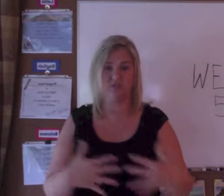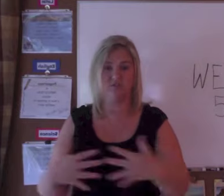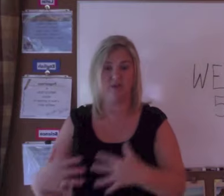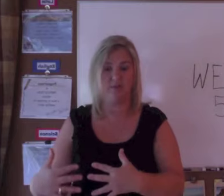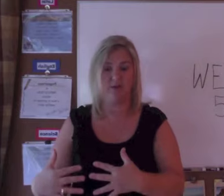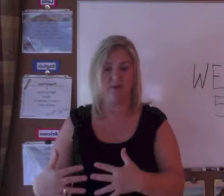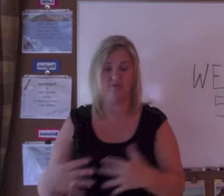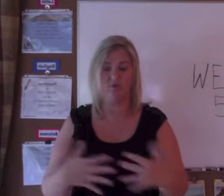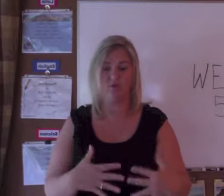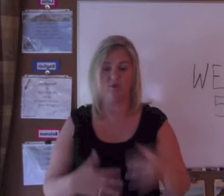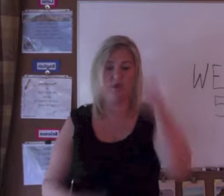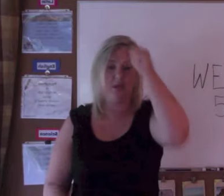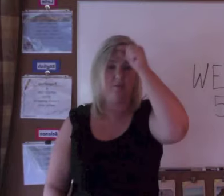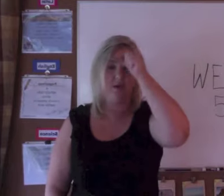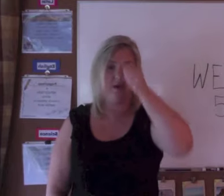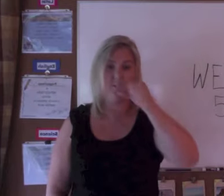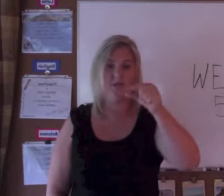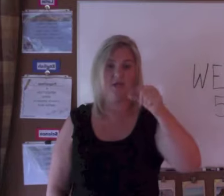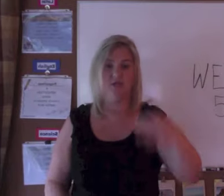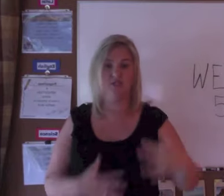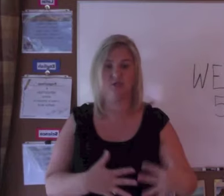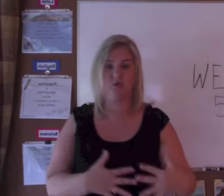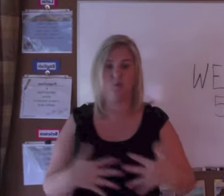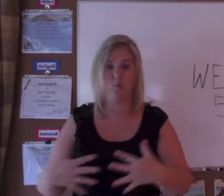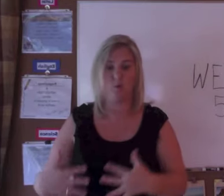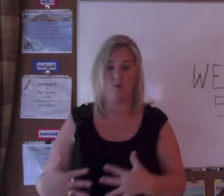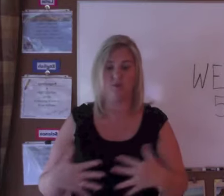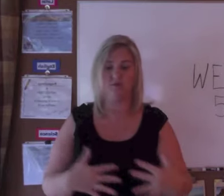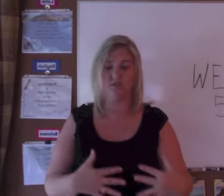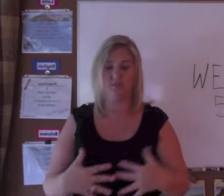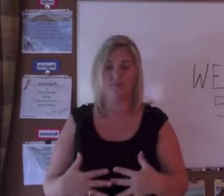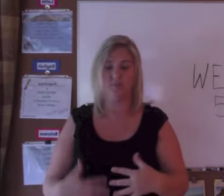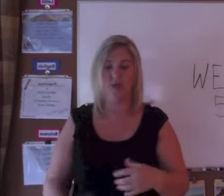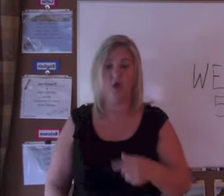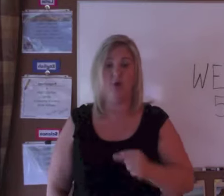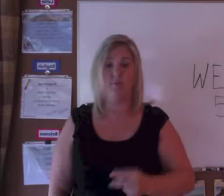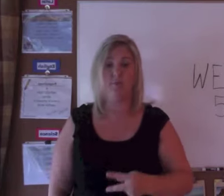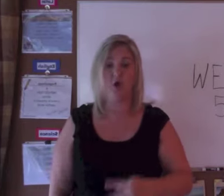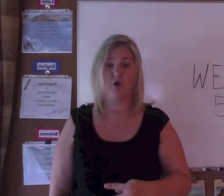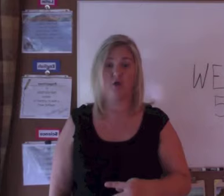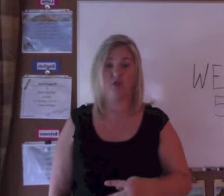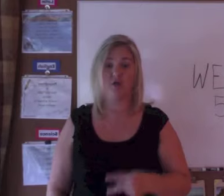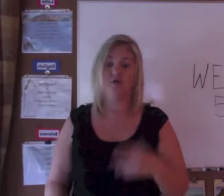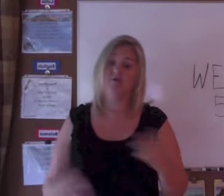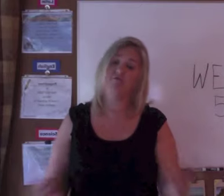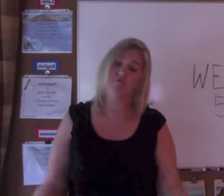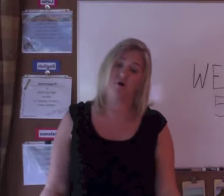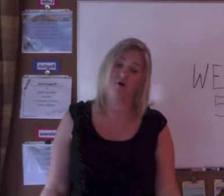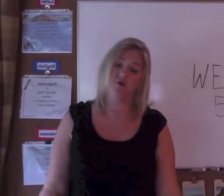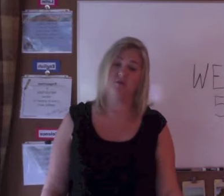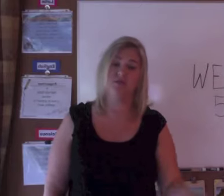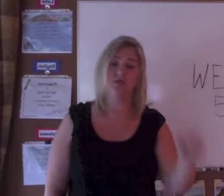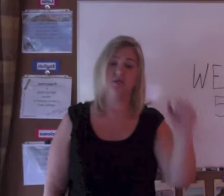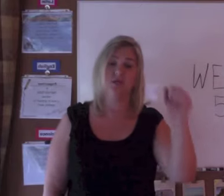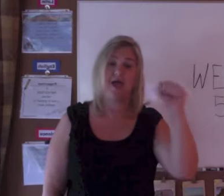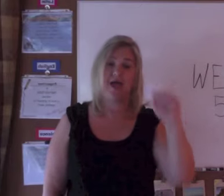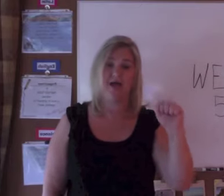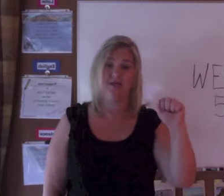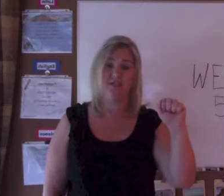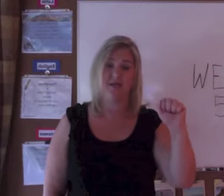fighting back and forth. Peloponnesian Wars. Persia falls to Alexander,